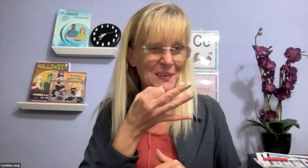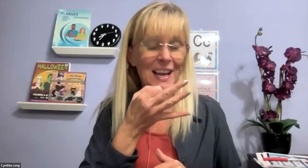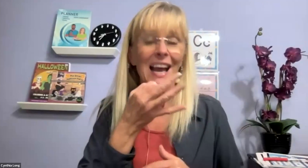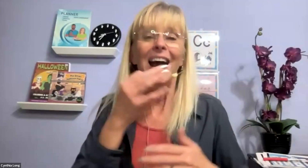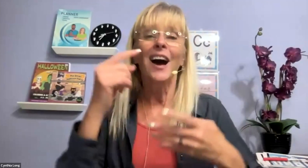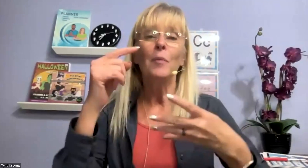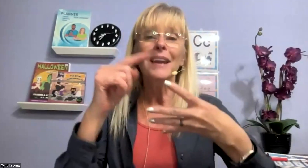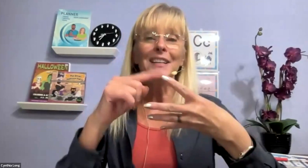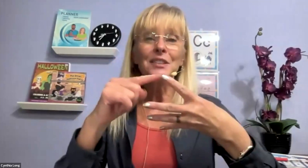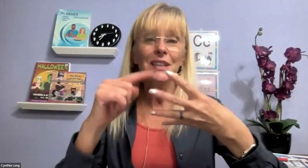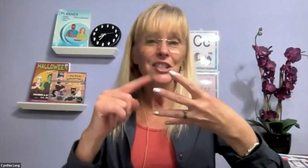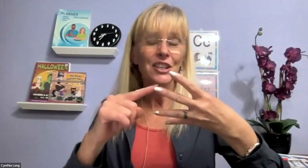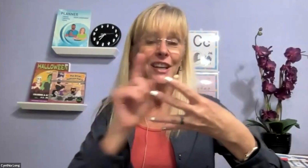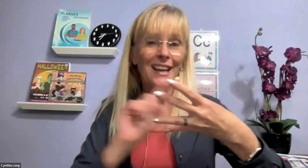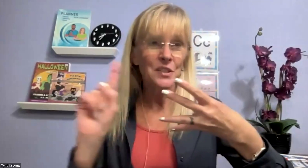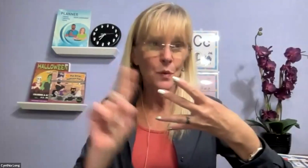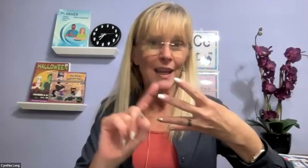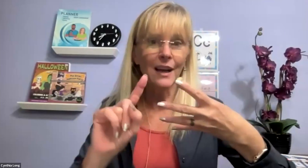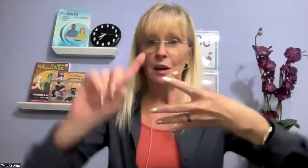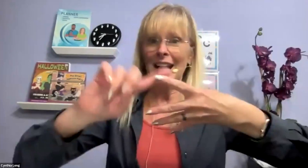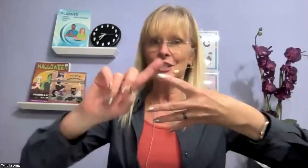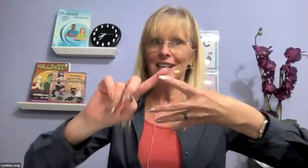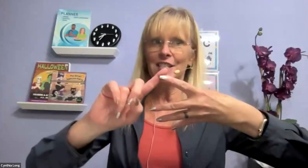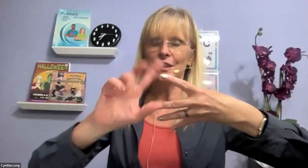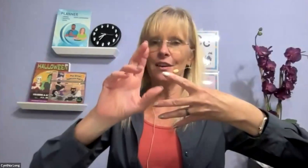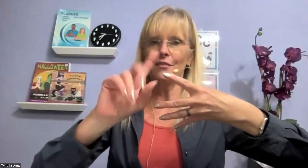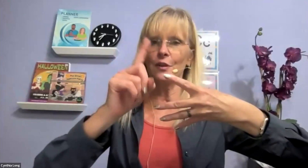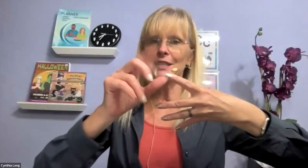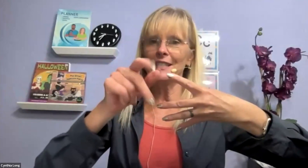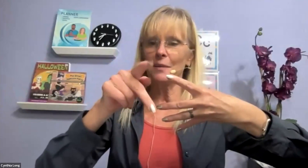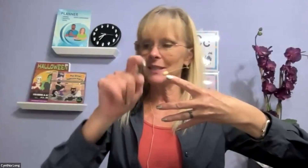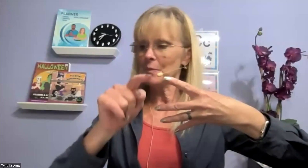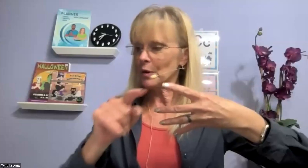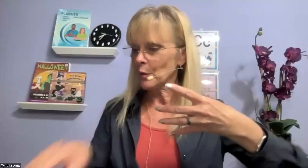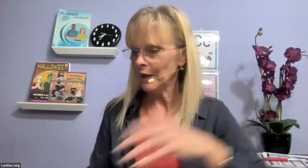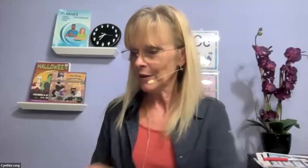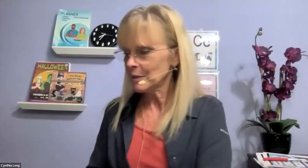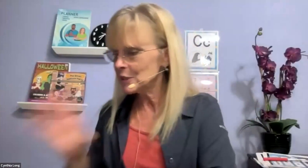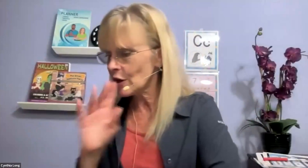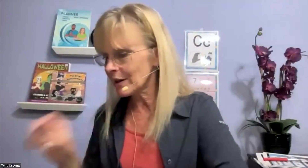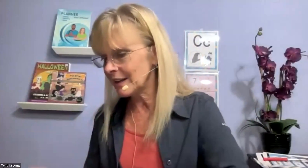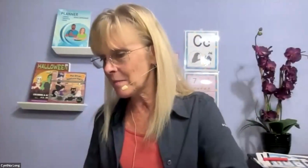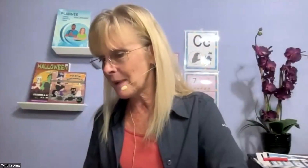soon. Next on the agenda next week, actually it's the 1st in September, we are going to be talking